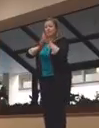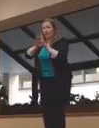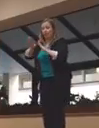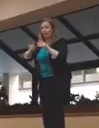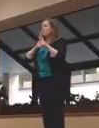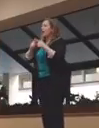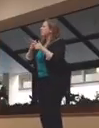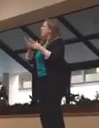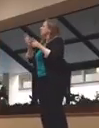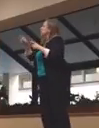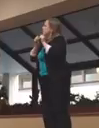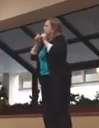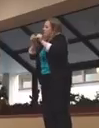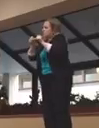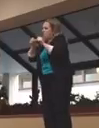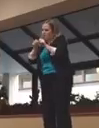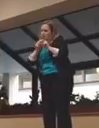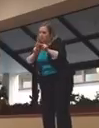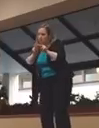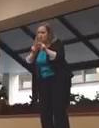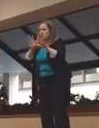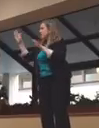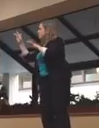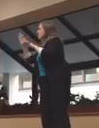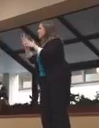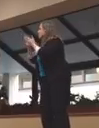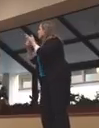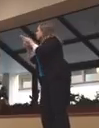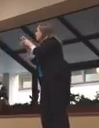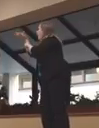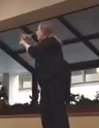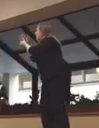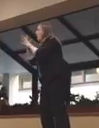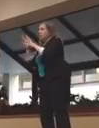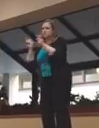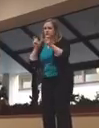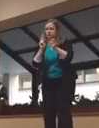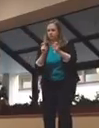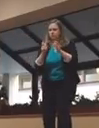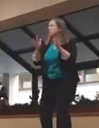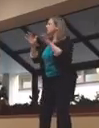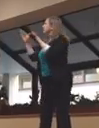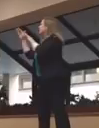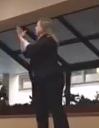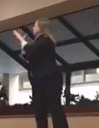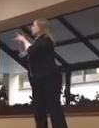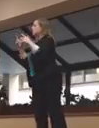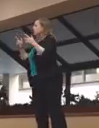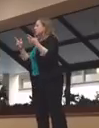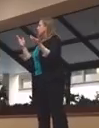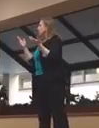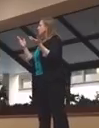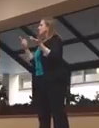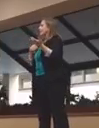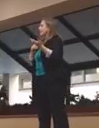it. There should be a constant monitoring, checking what's going on in the community, how things